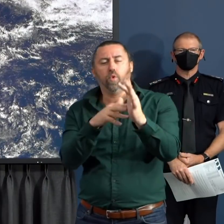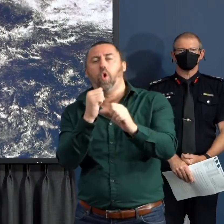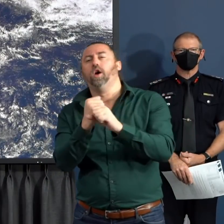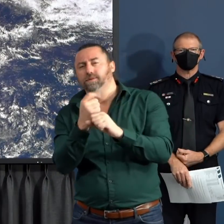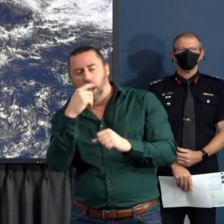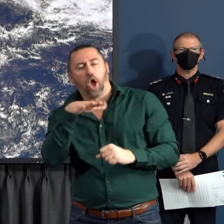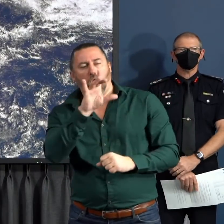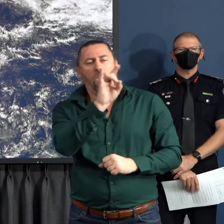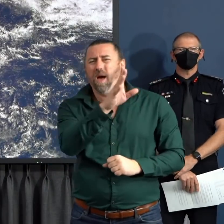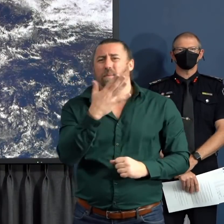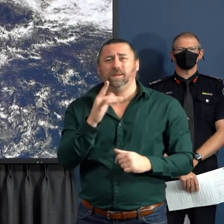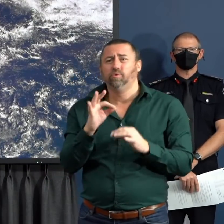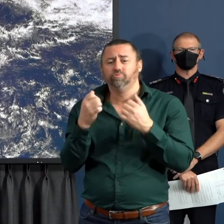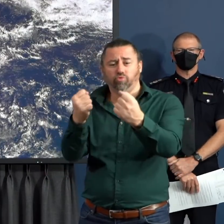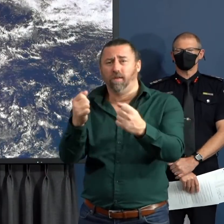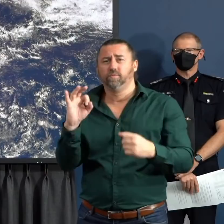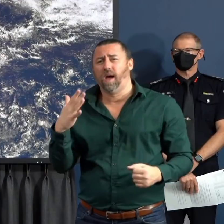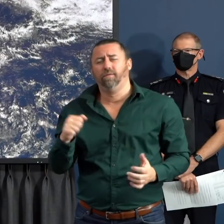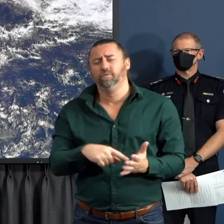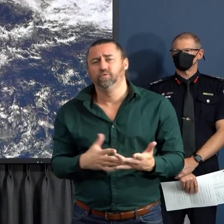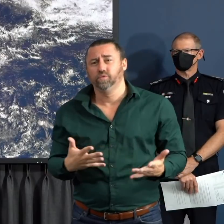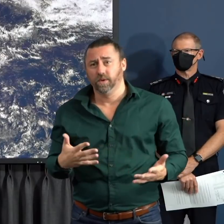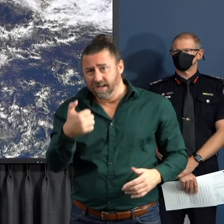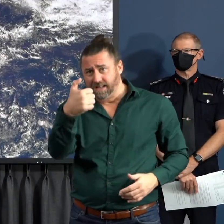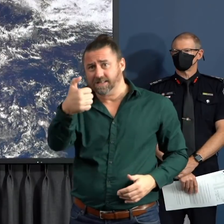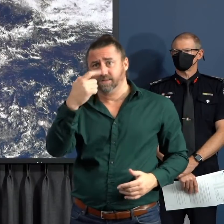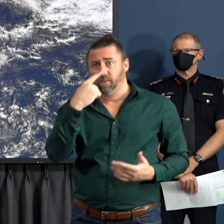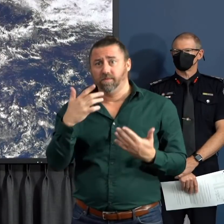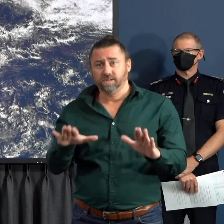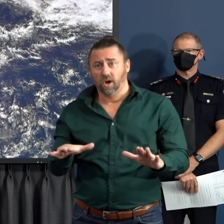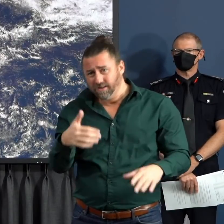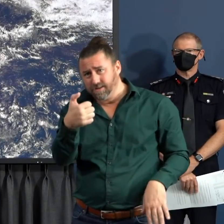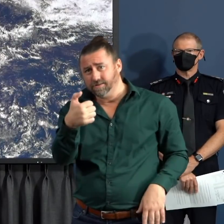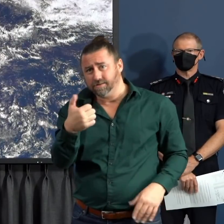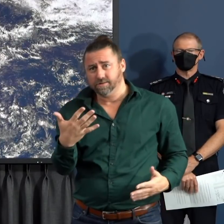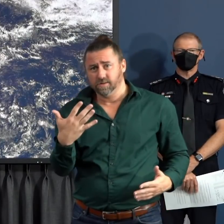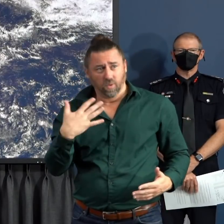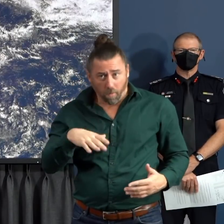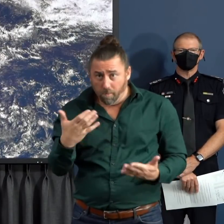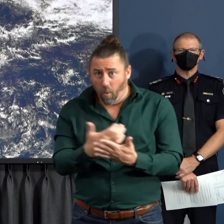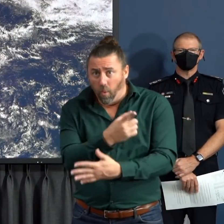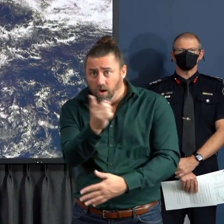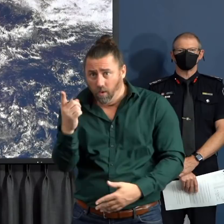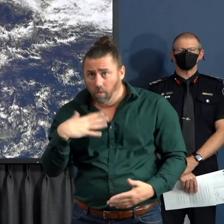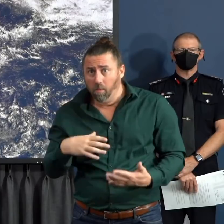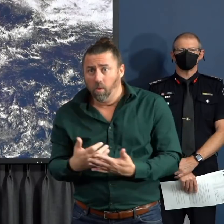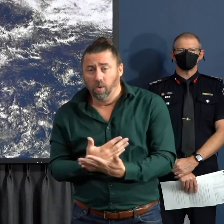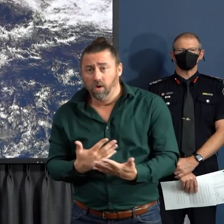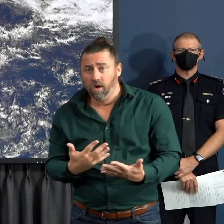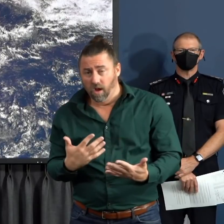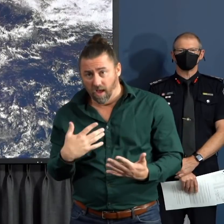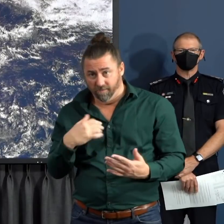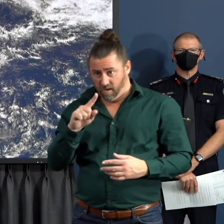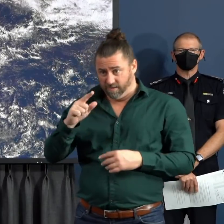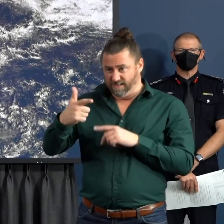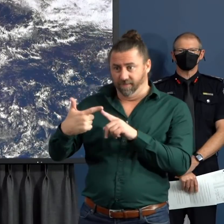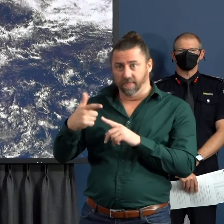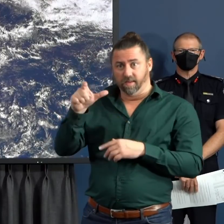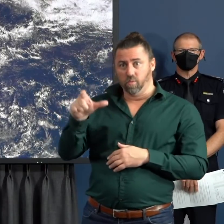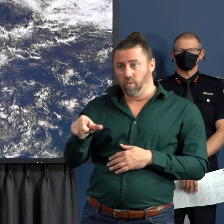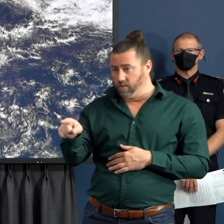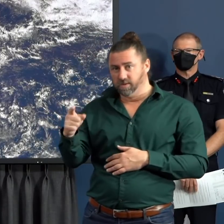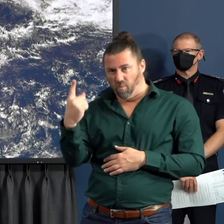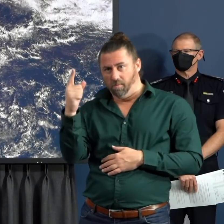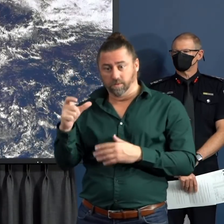We have already lost 6 lives and terribly concerned obviously about the other person